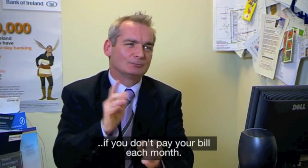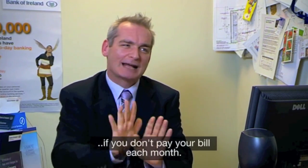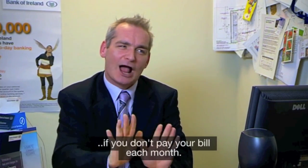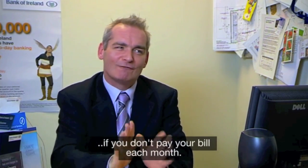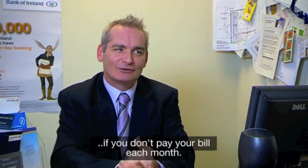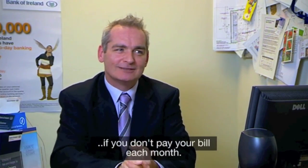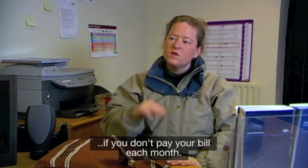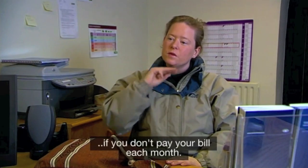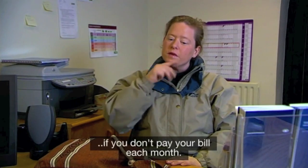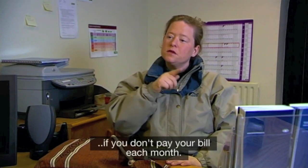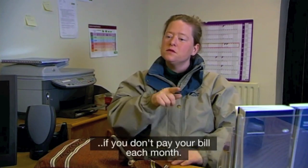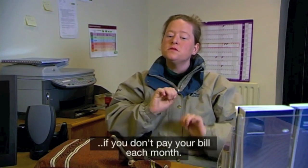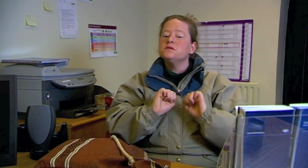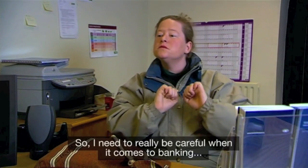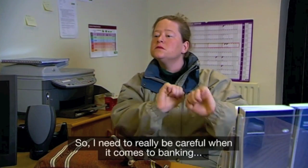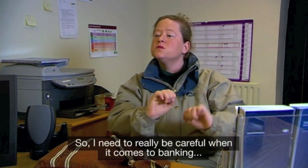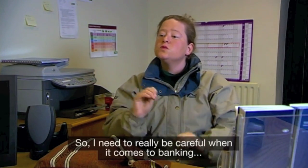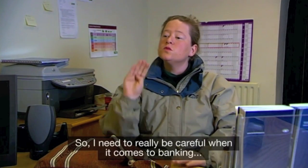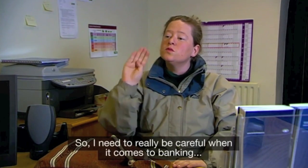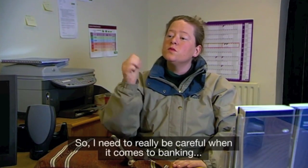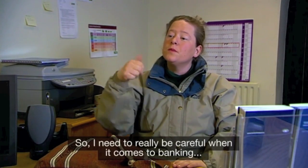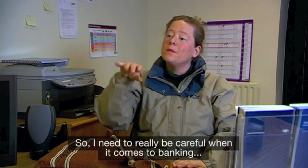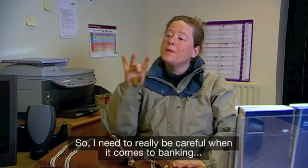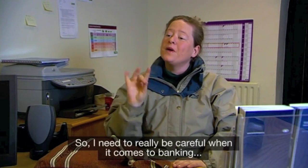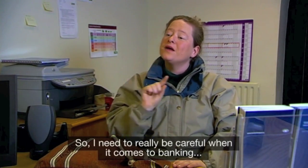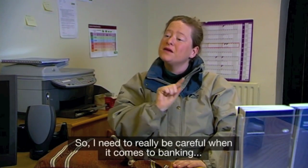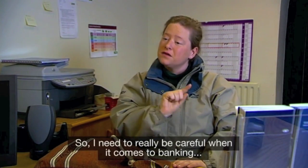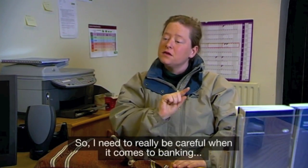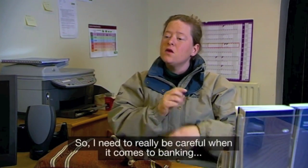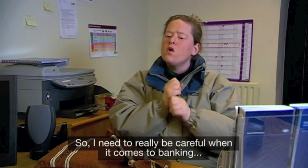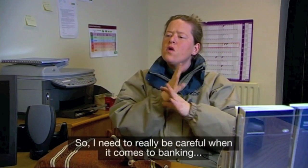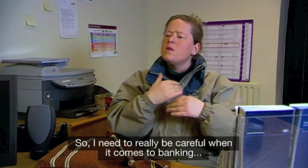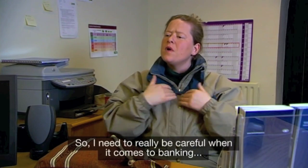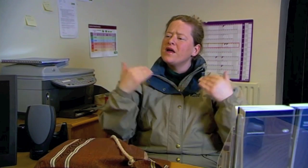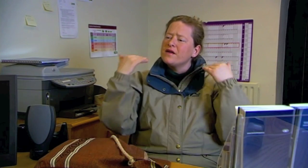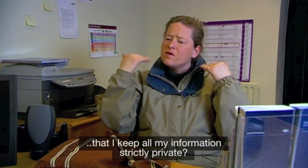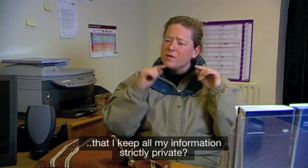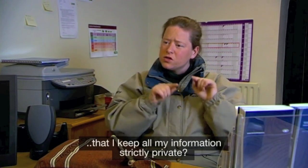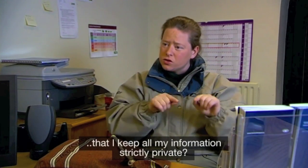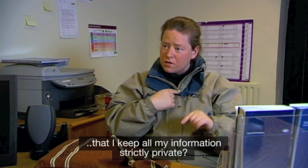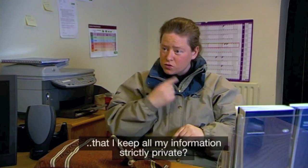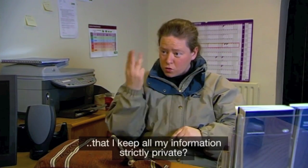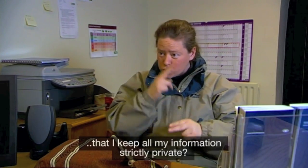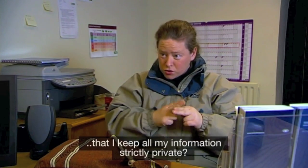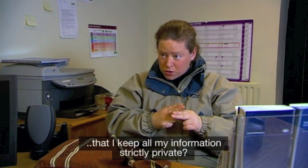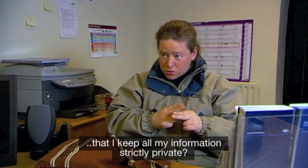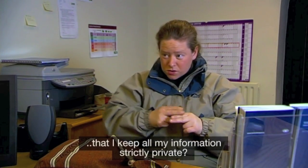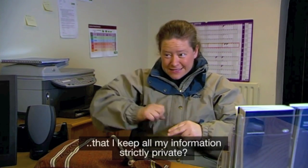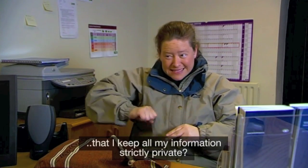month. So I need to really be careful when it comes to banking, that I keep all my information strictly